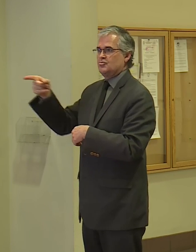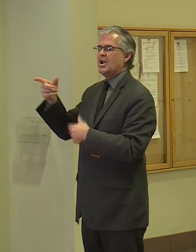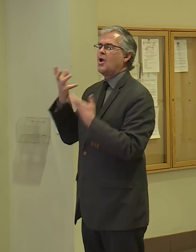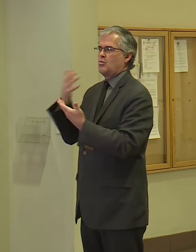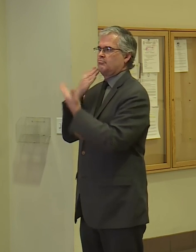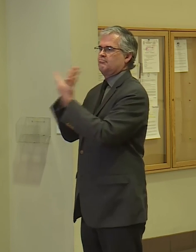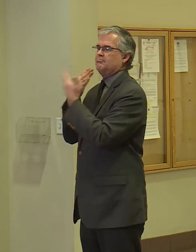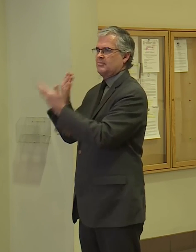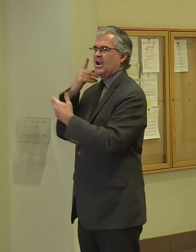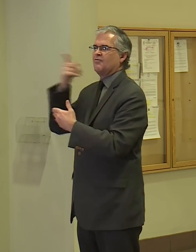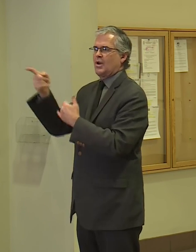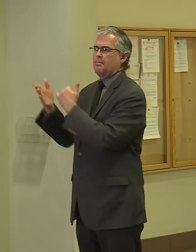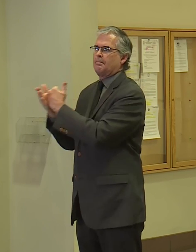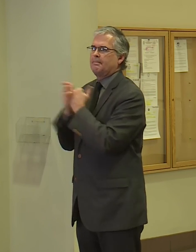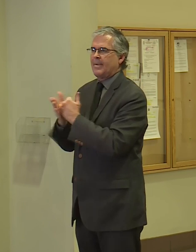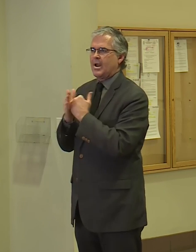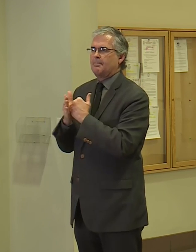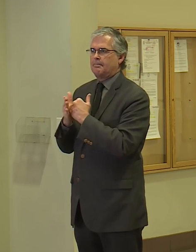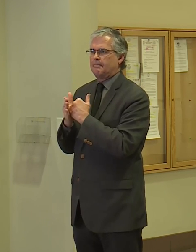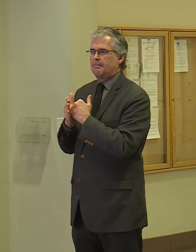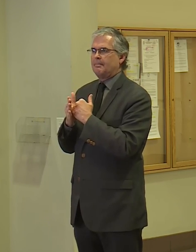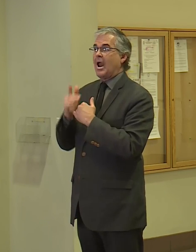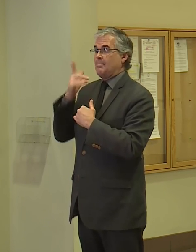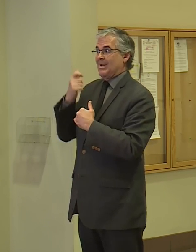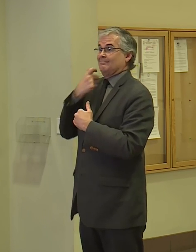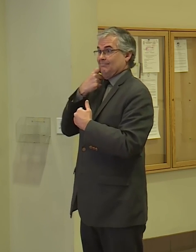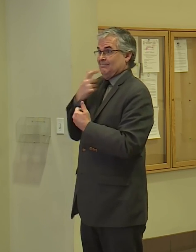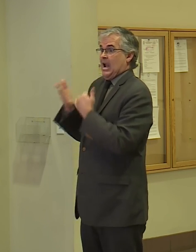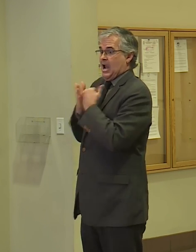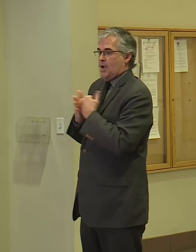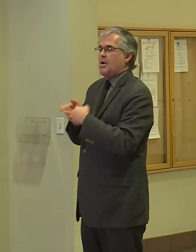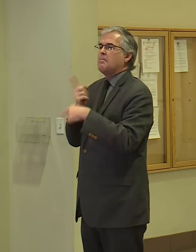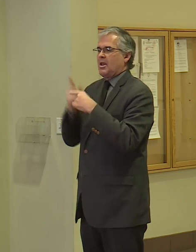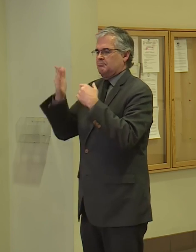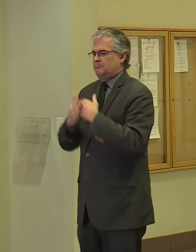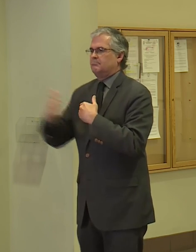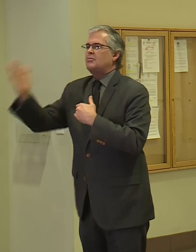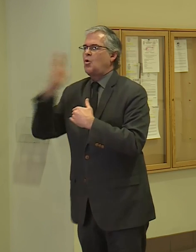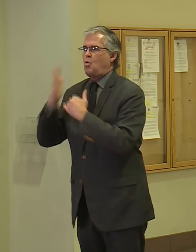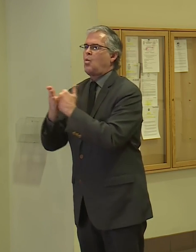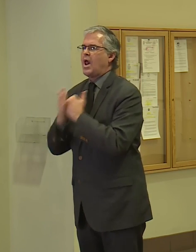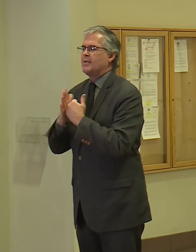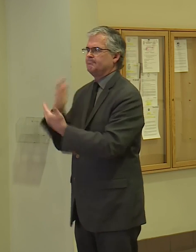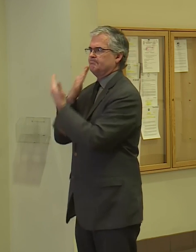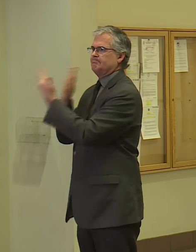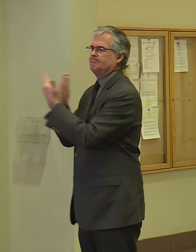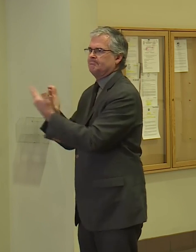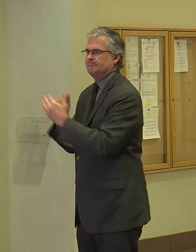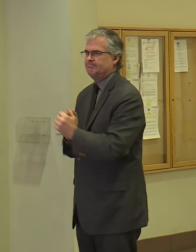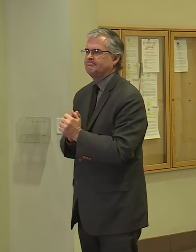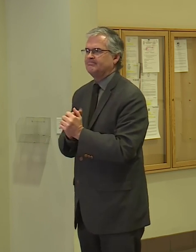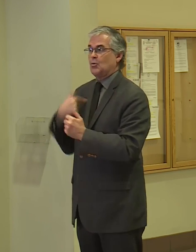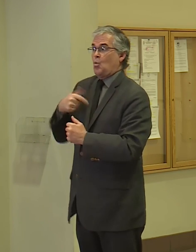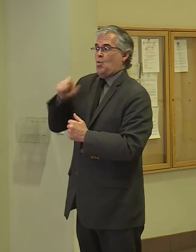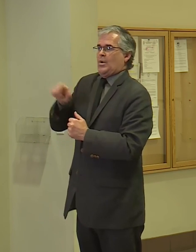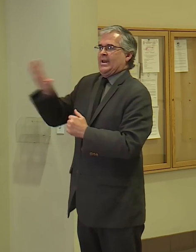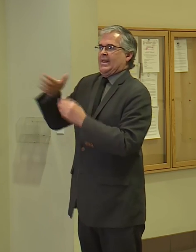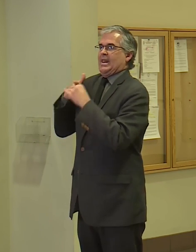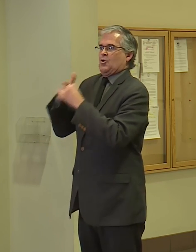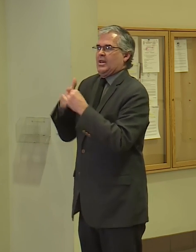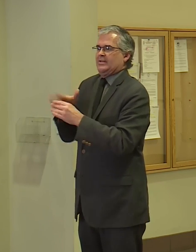both in recent days in advance as we continue as we continue to work they've added needs and appreciates their leadership and